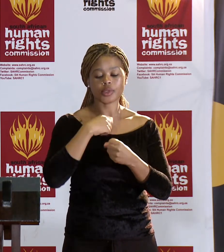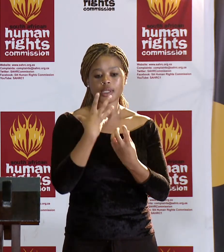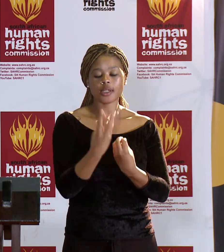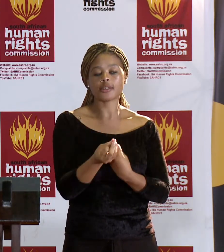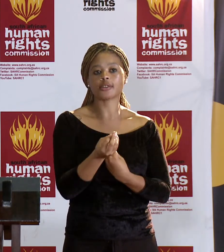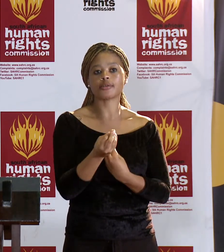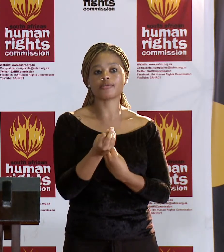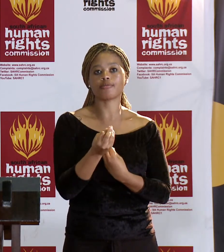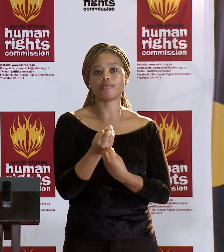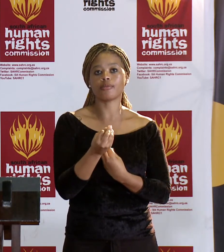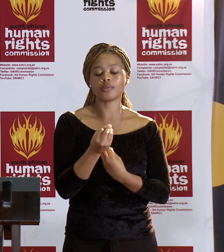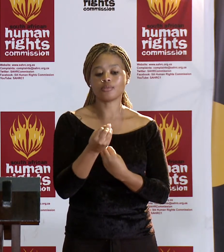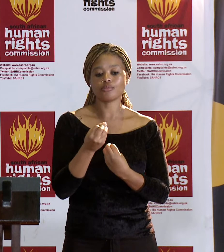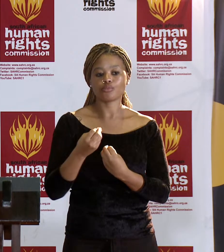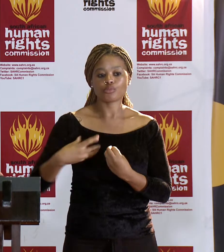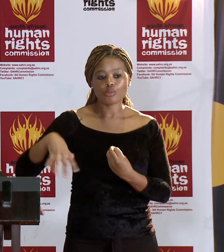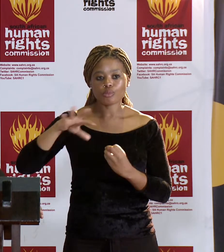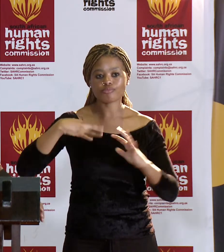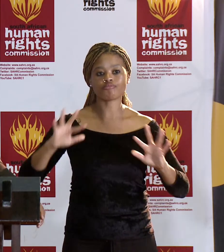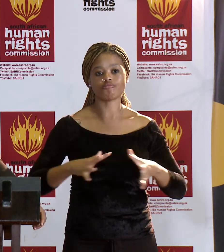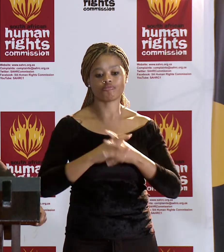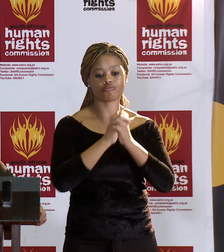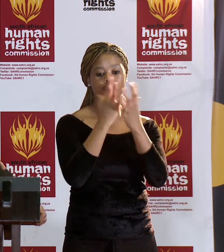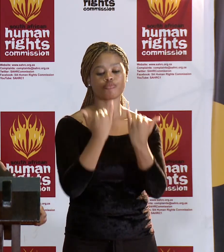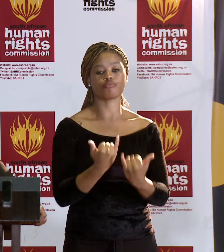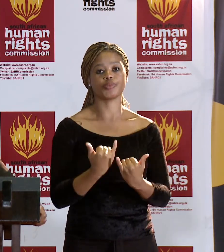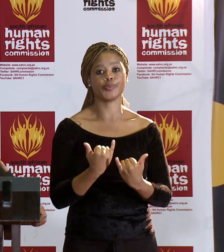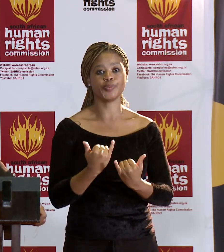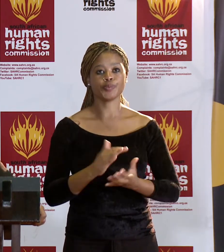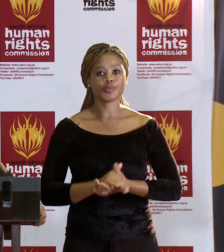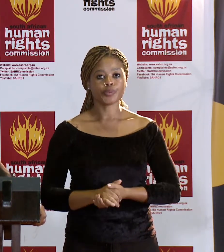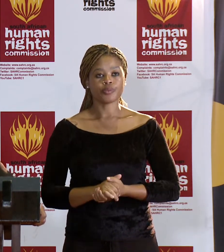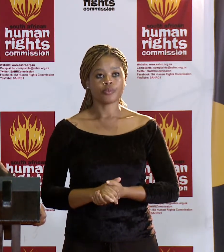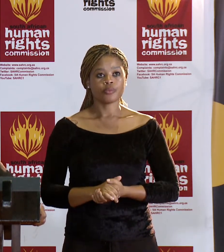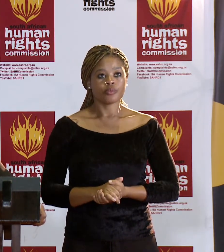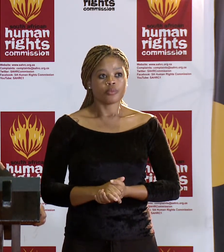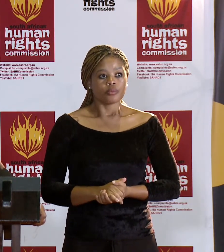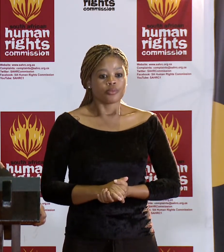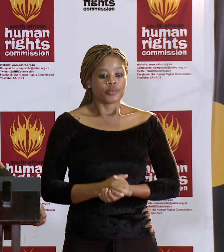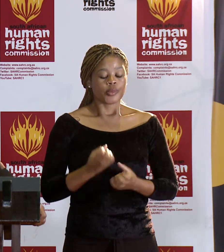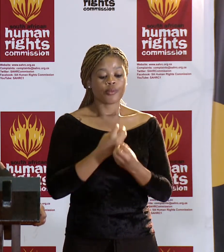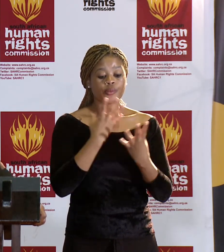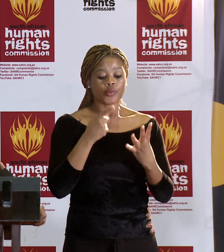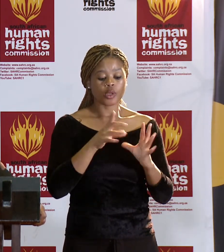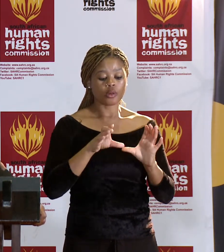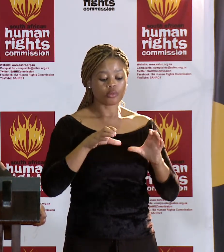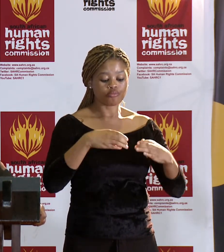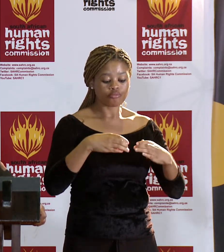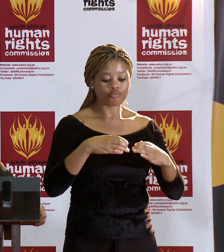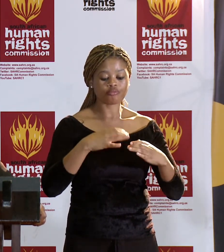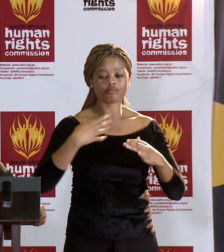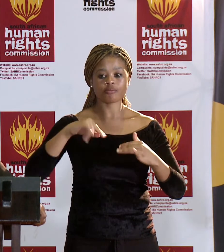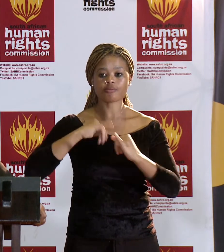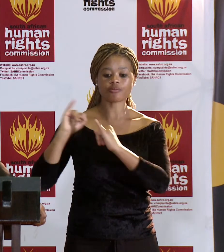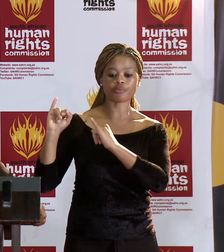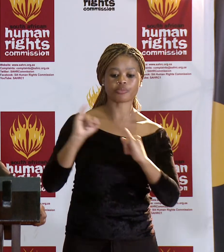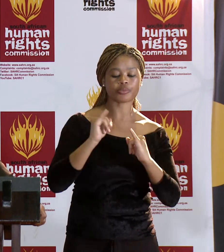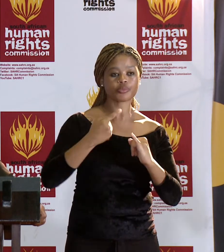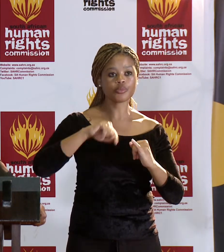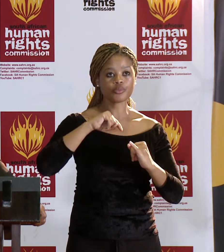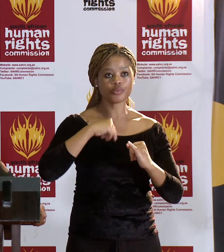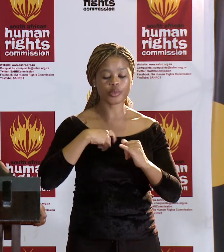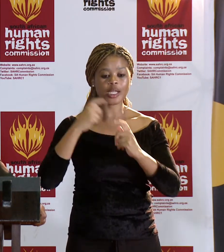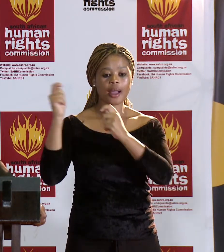brought us together today. Many thanks to the Commission for reaching out and inviting us to